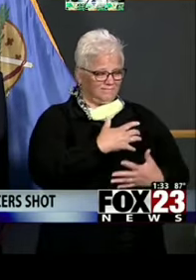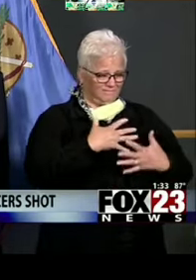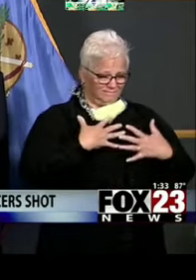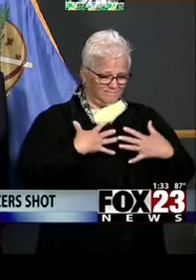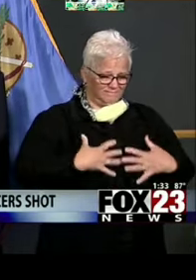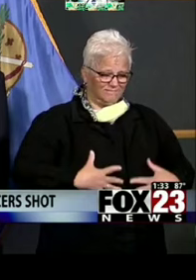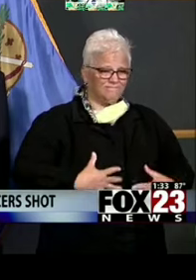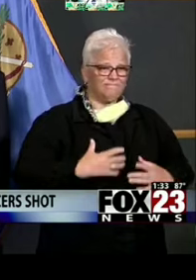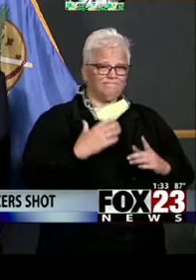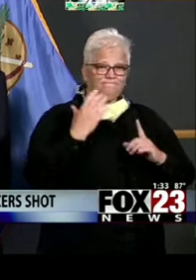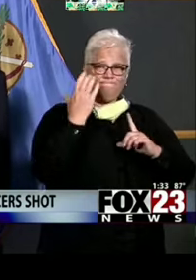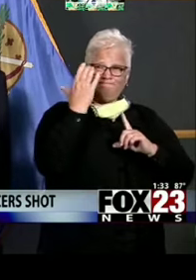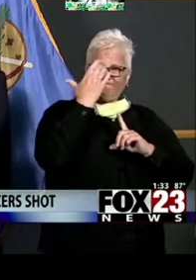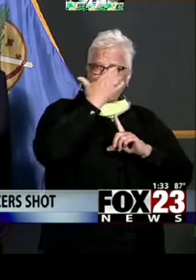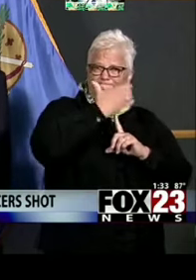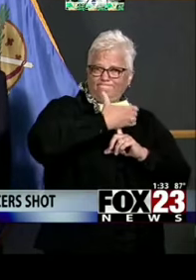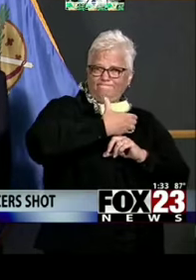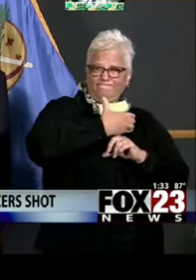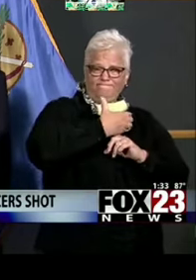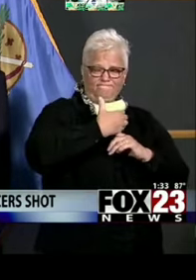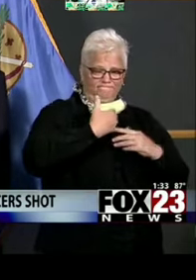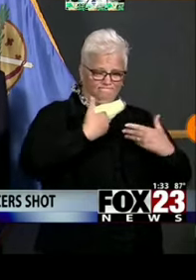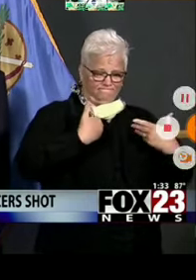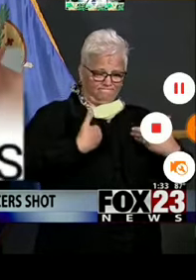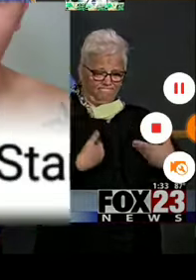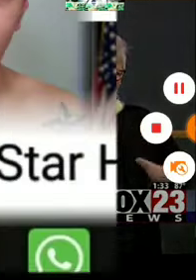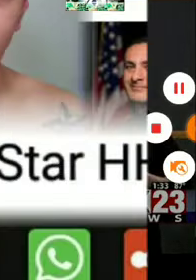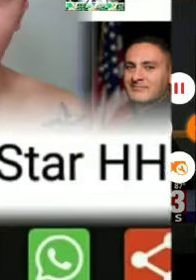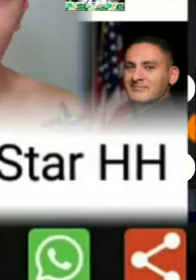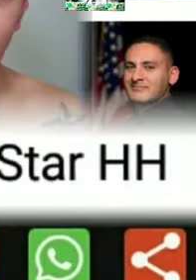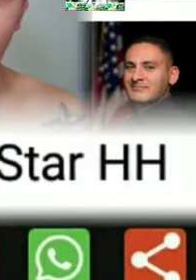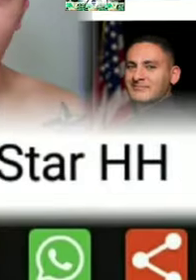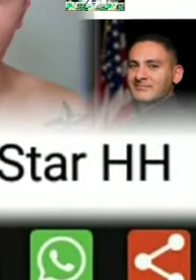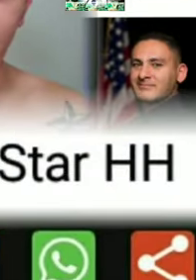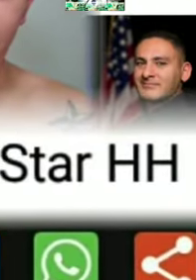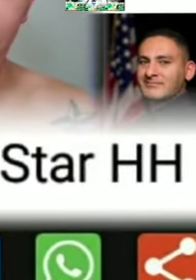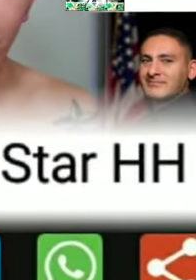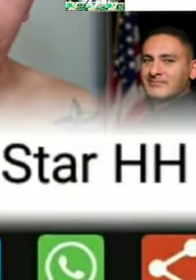have time, thank you very, very, very much. Go to www.